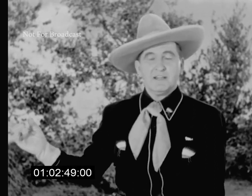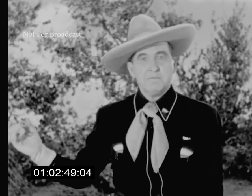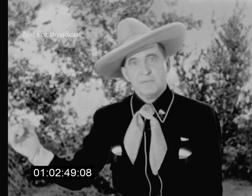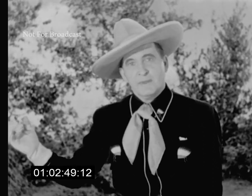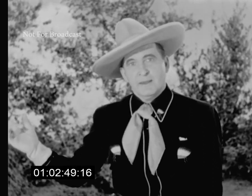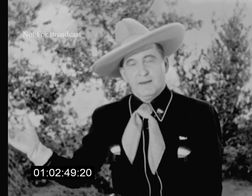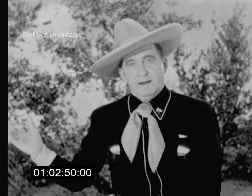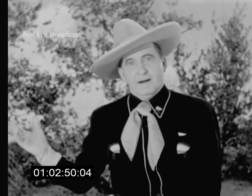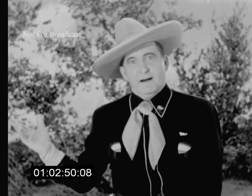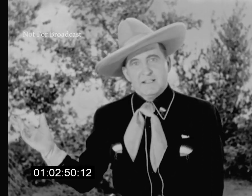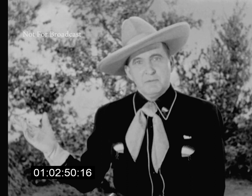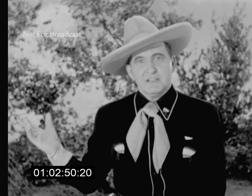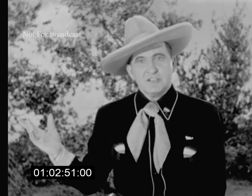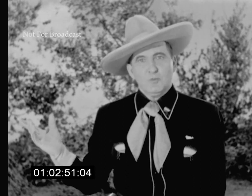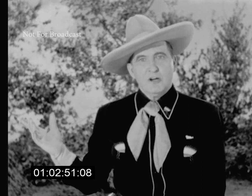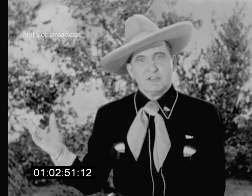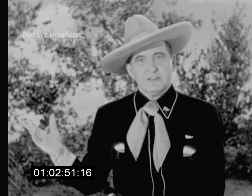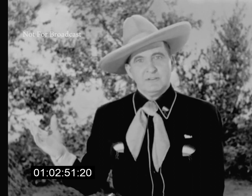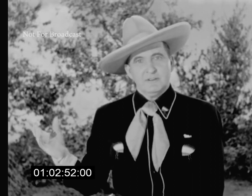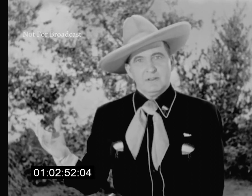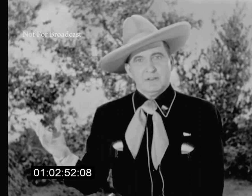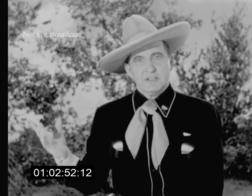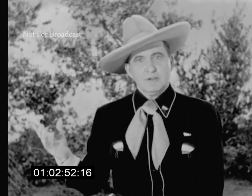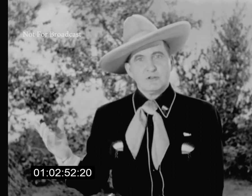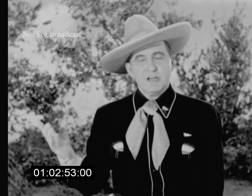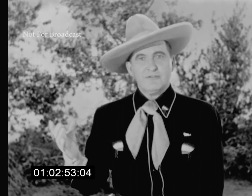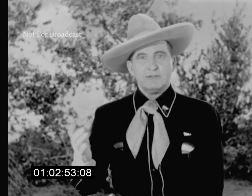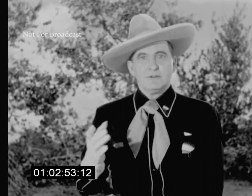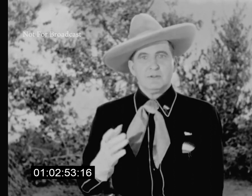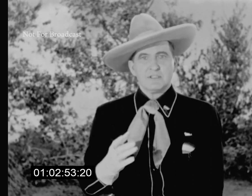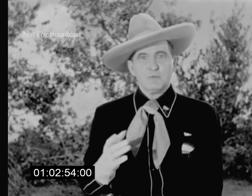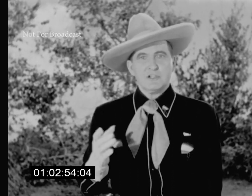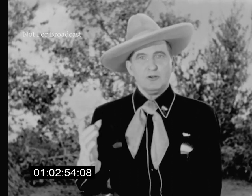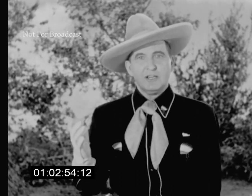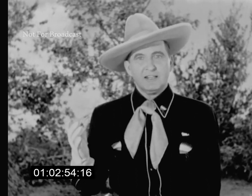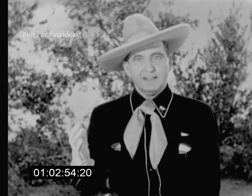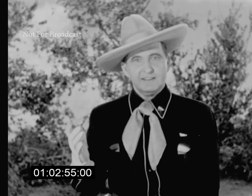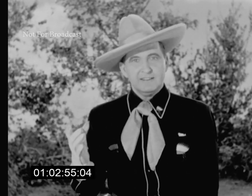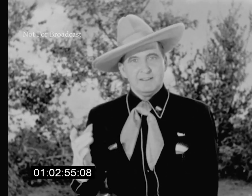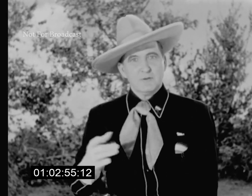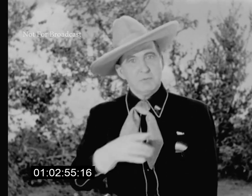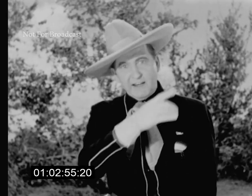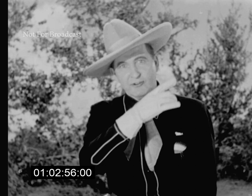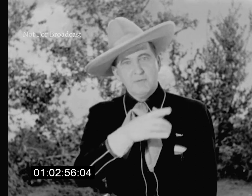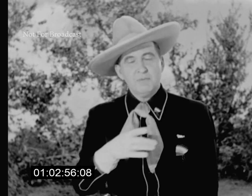time, I had some Indians in Washington. And this old chief, his name was Yellow Kidney. He was a Blackfoot from up in